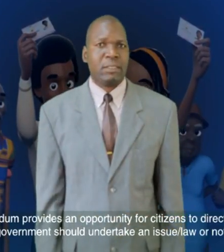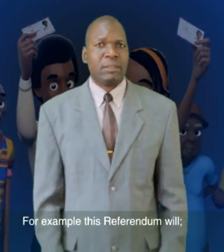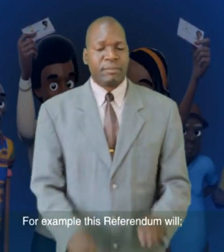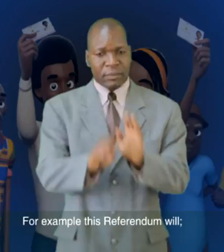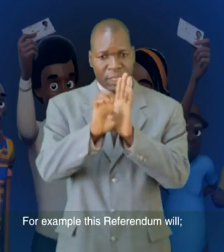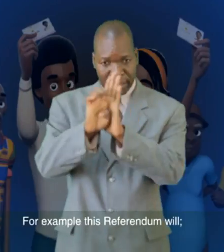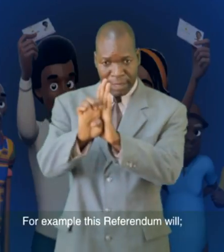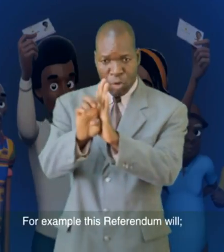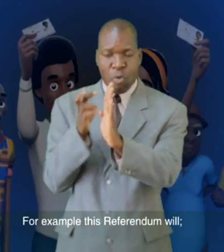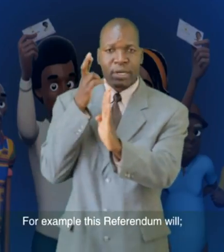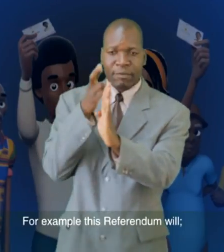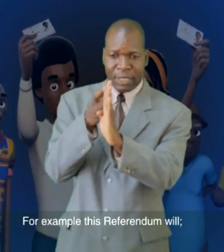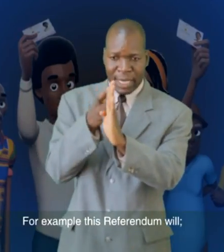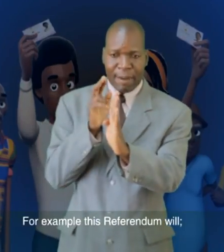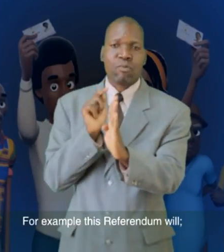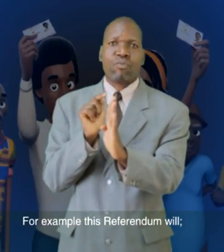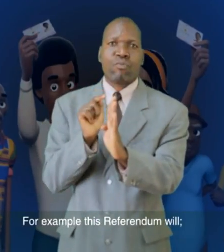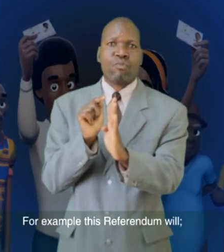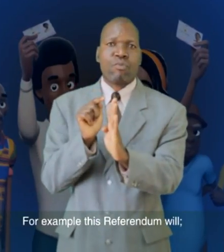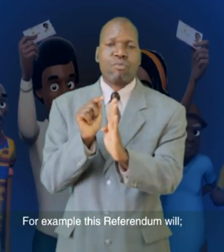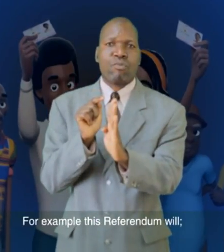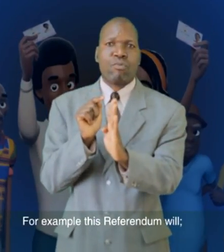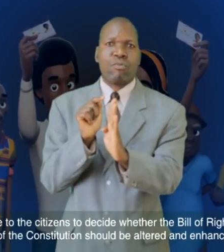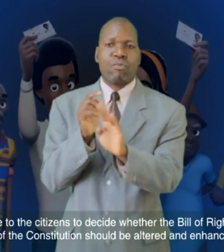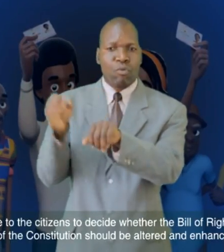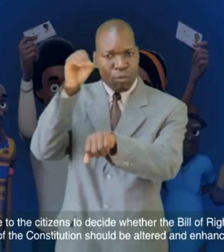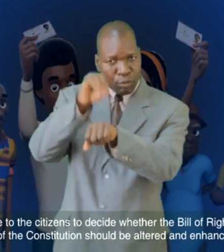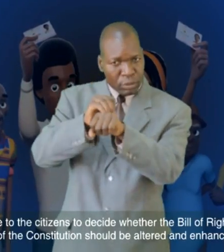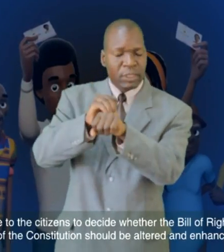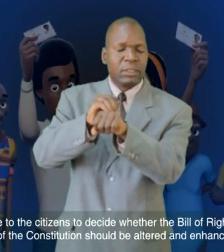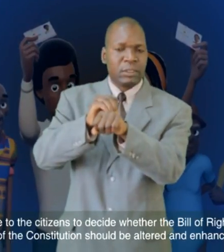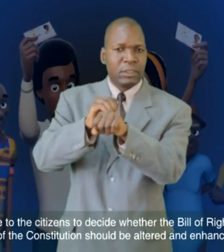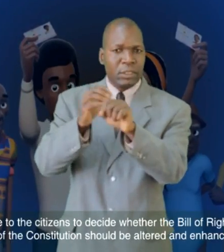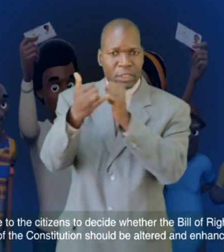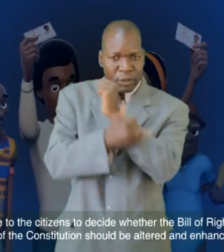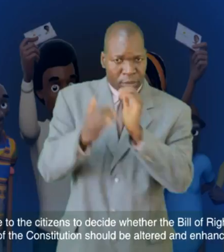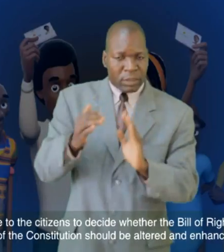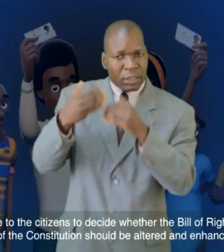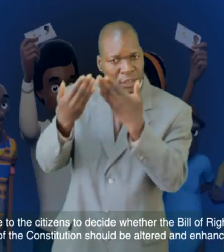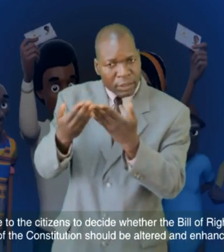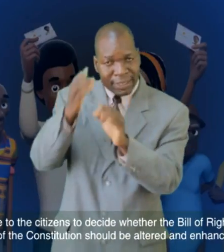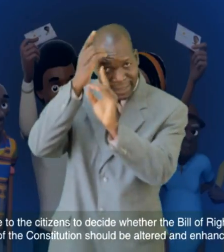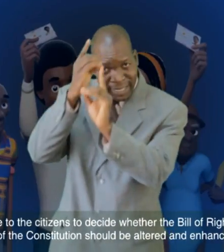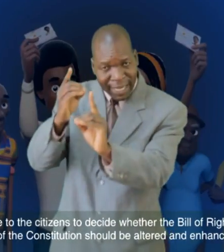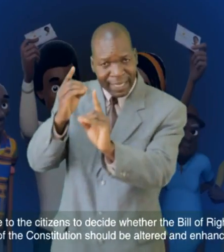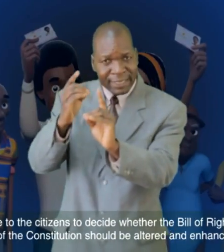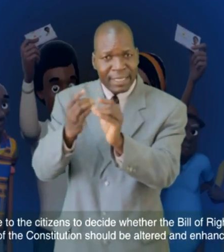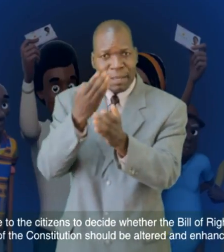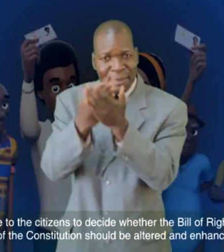For example, this referendum will give a chance to the citizens to decide whether the Bill of Rights under